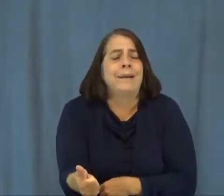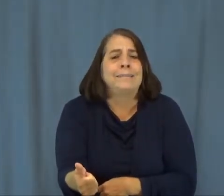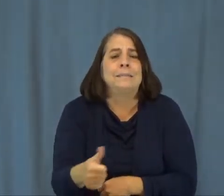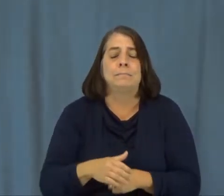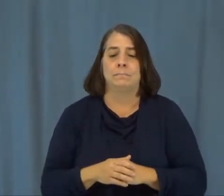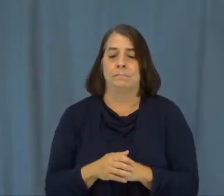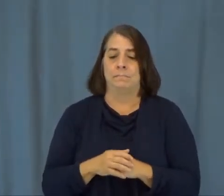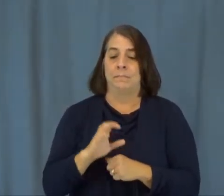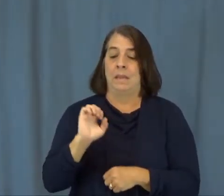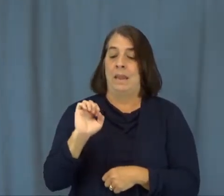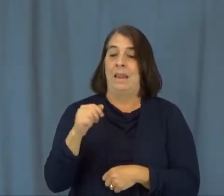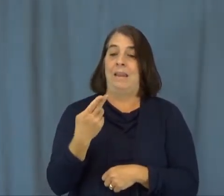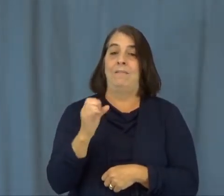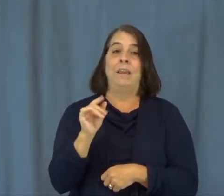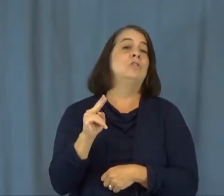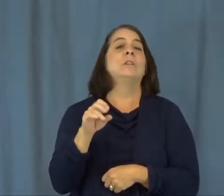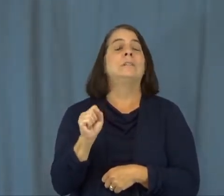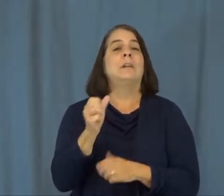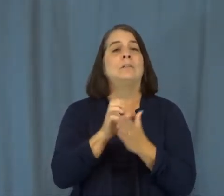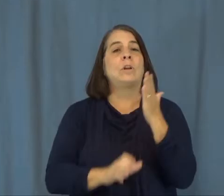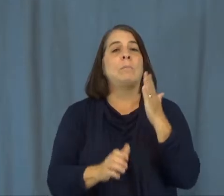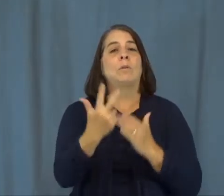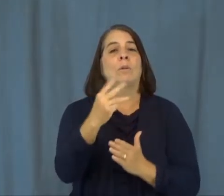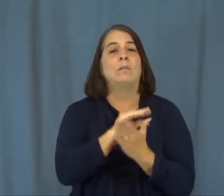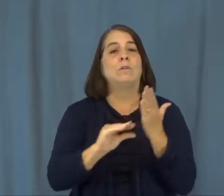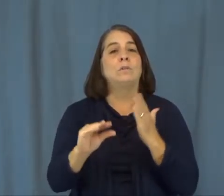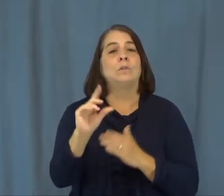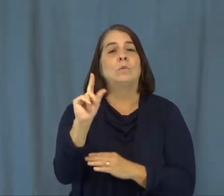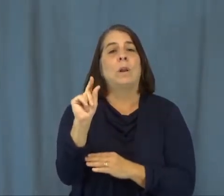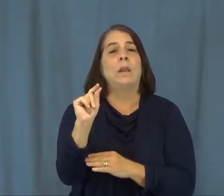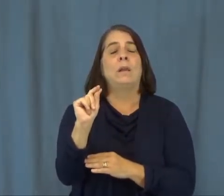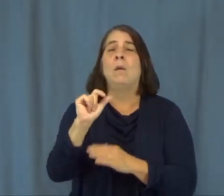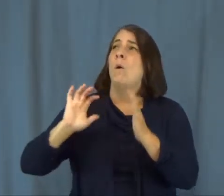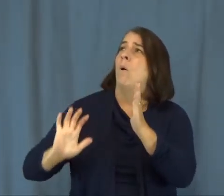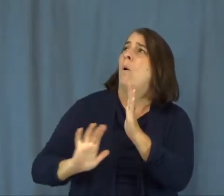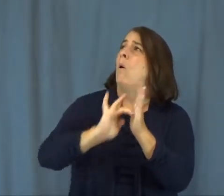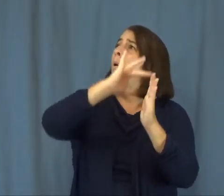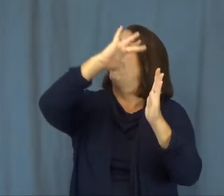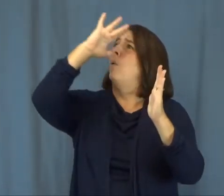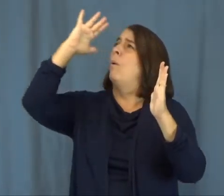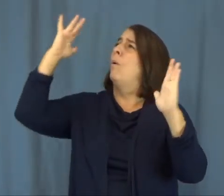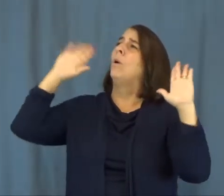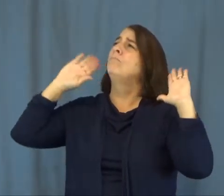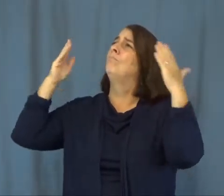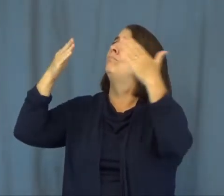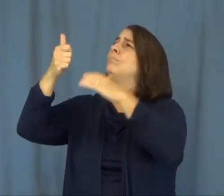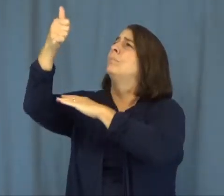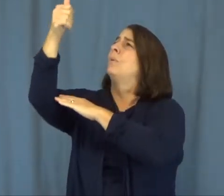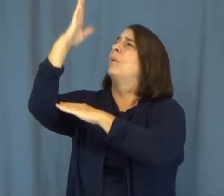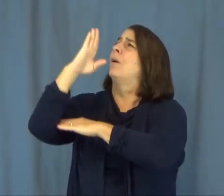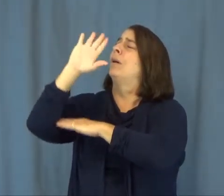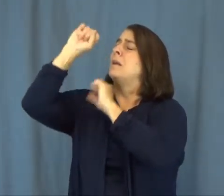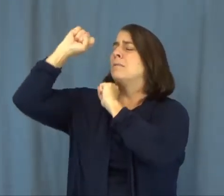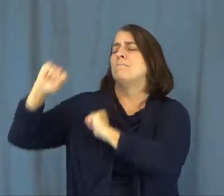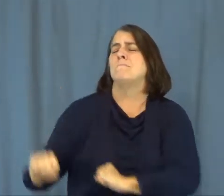now glory be to God by his mighty power at work within us he is